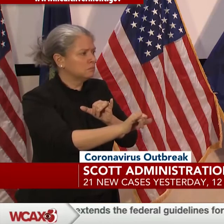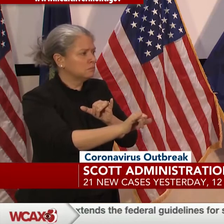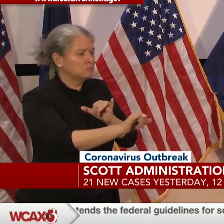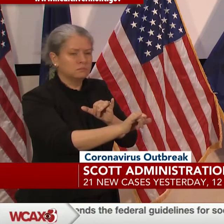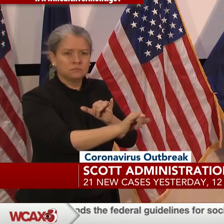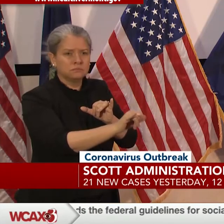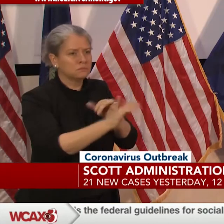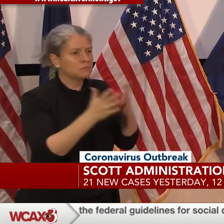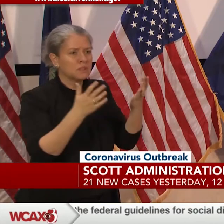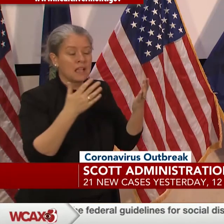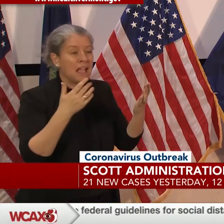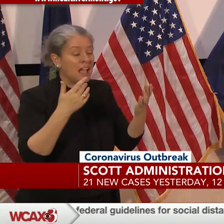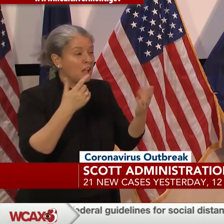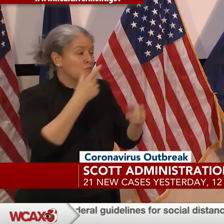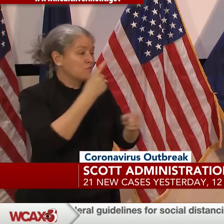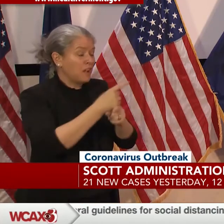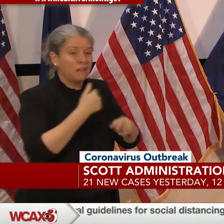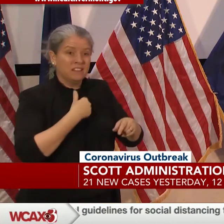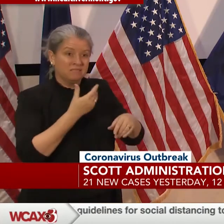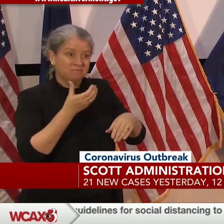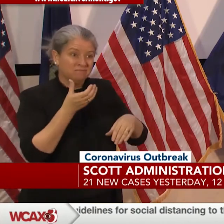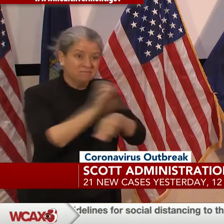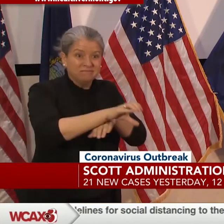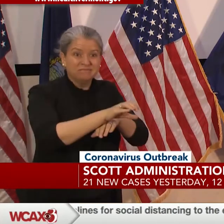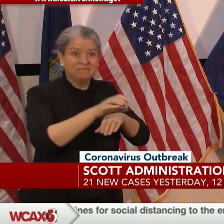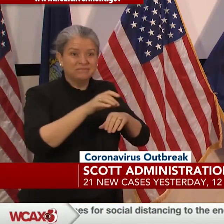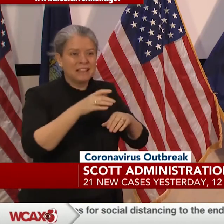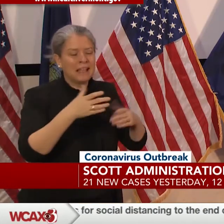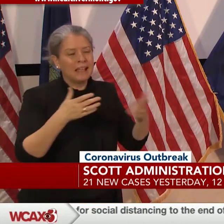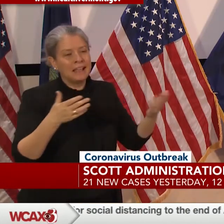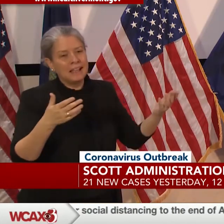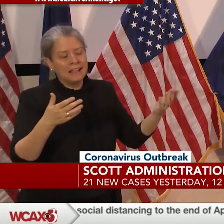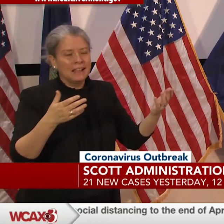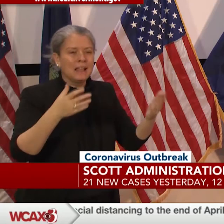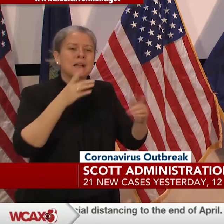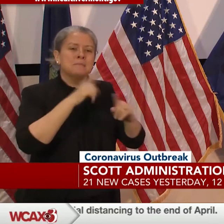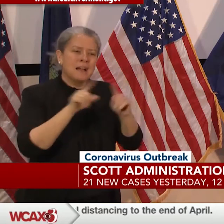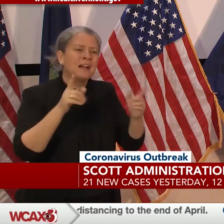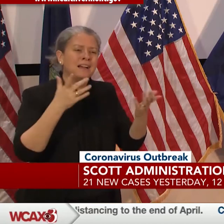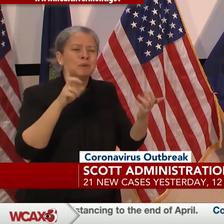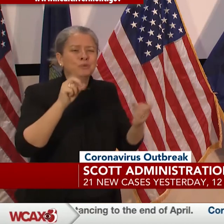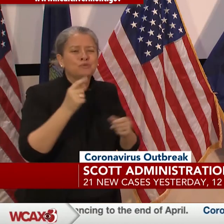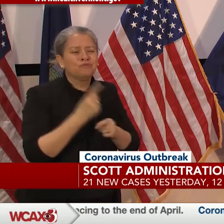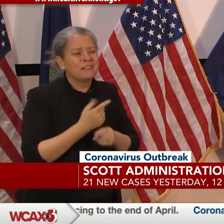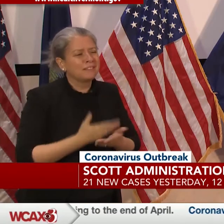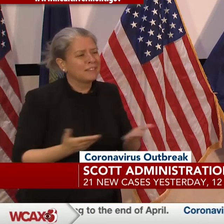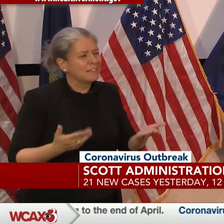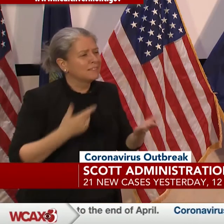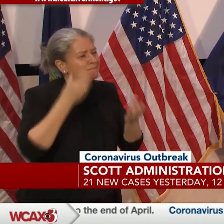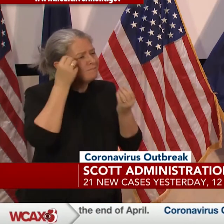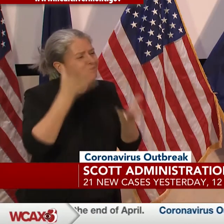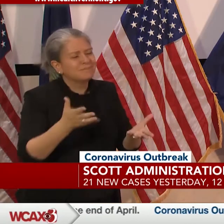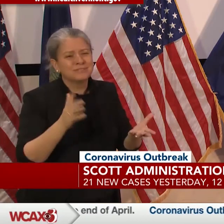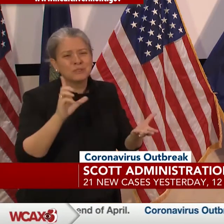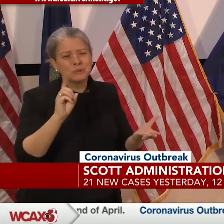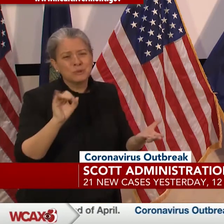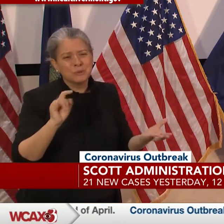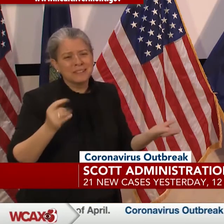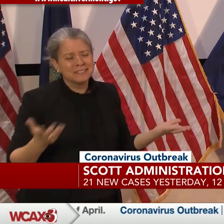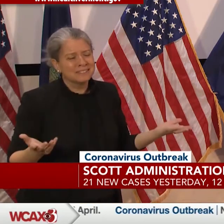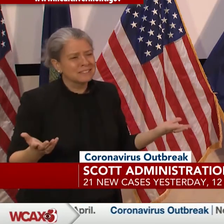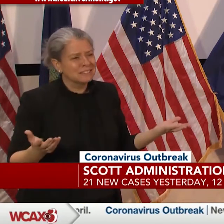we're not going to be able to enforce our way through this, but we can ask Vermonters to do the right thing.